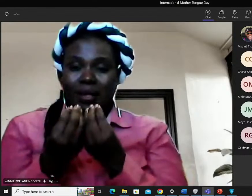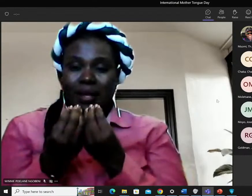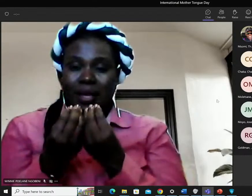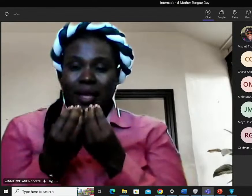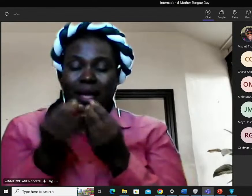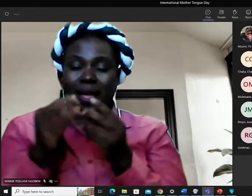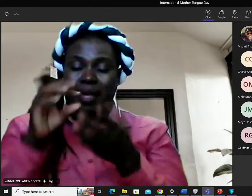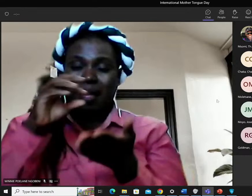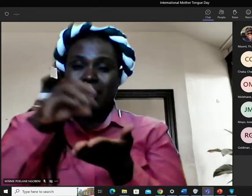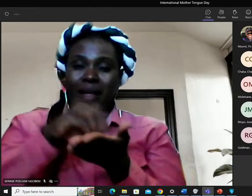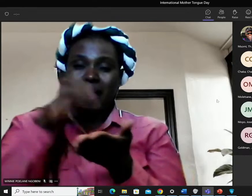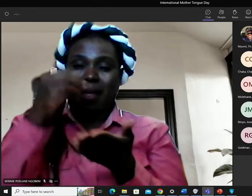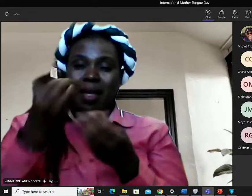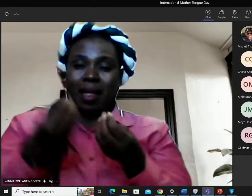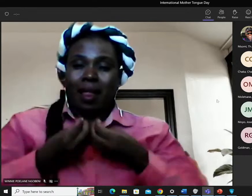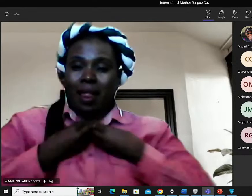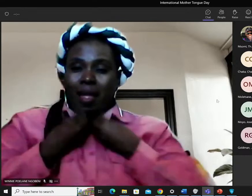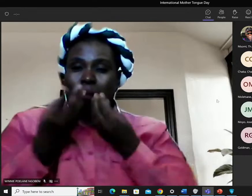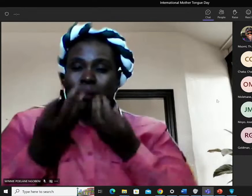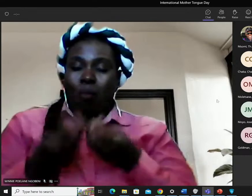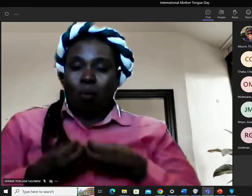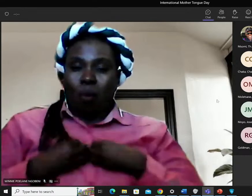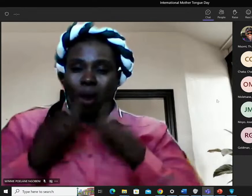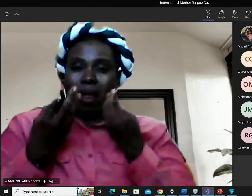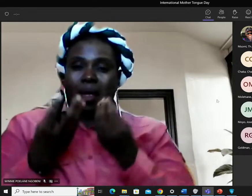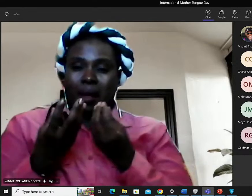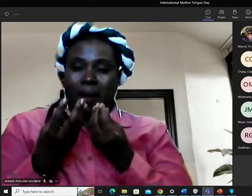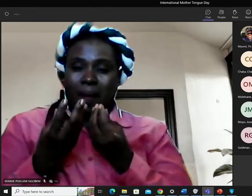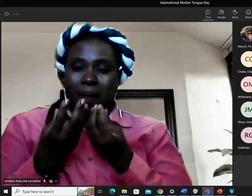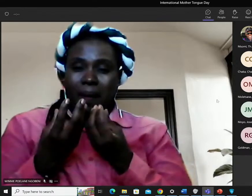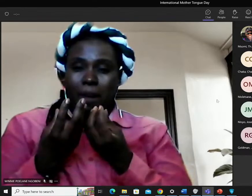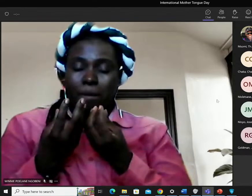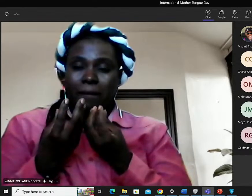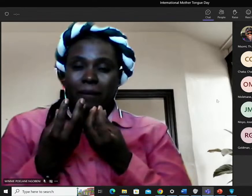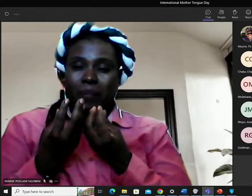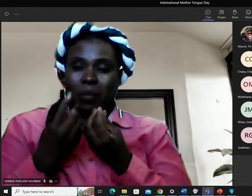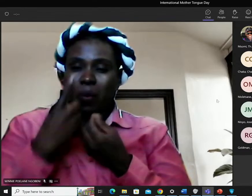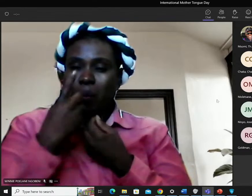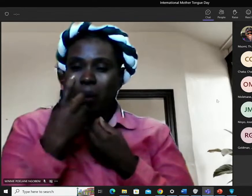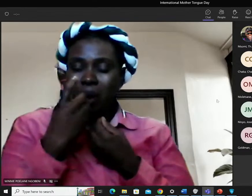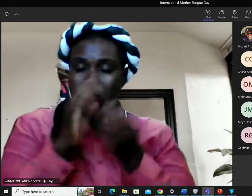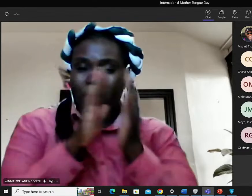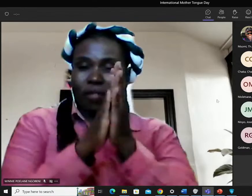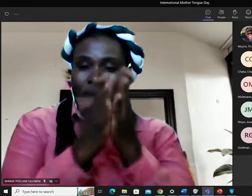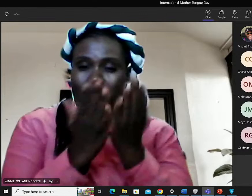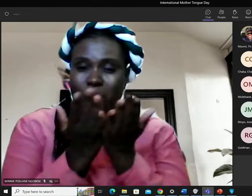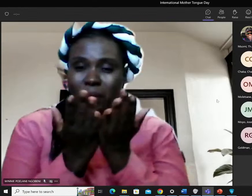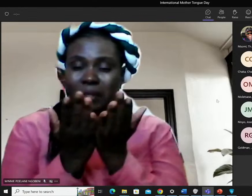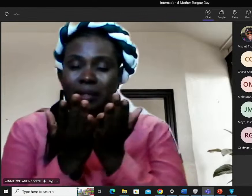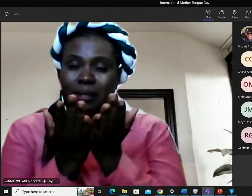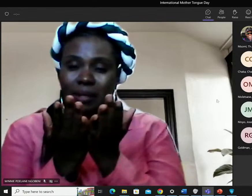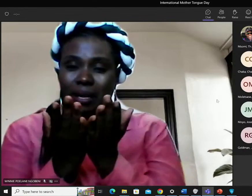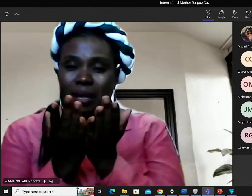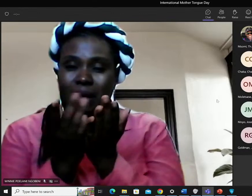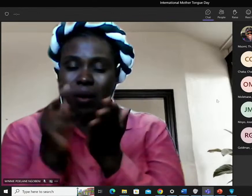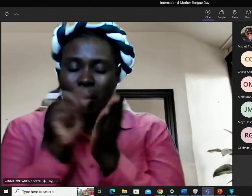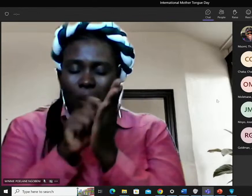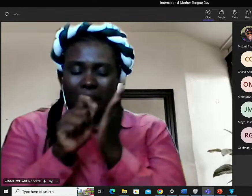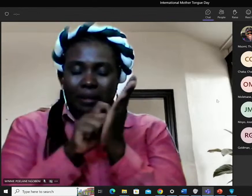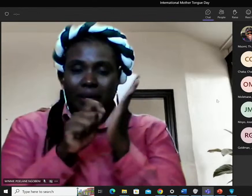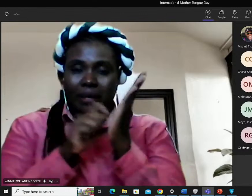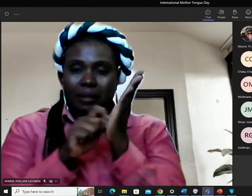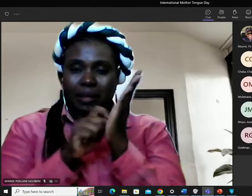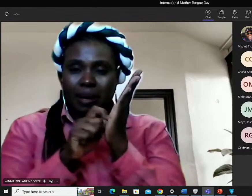in the poem, and it resonated with one of the books that was written by